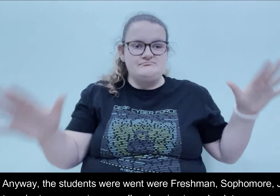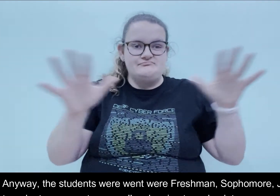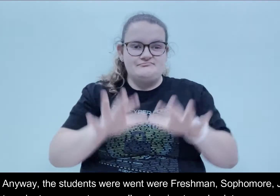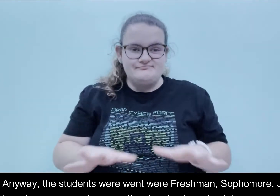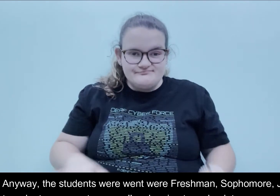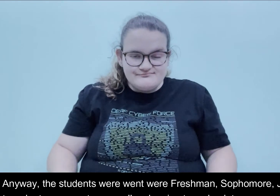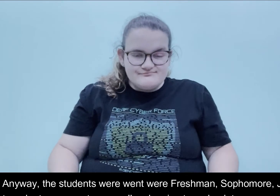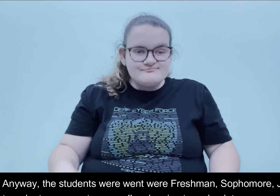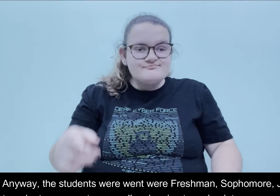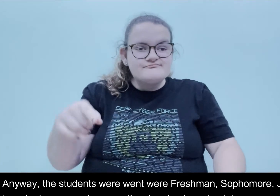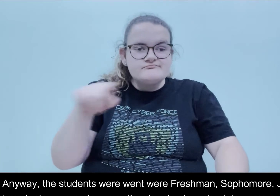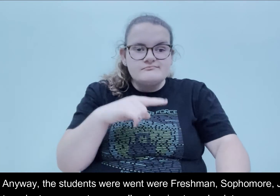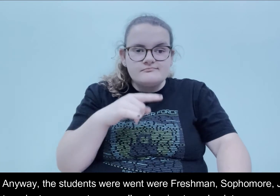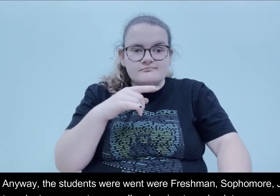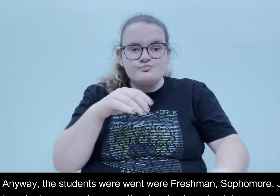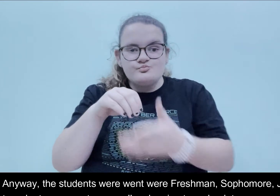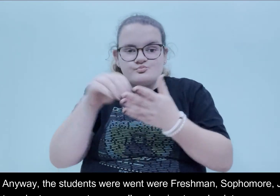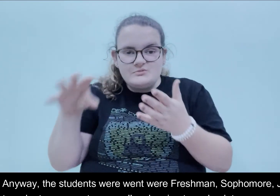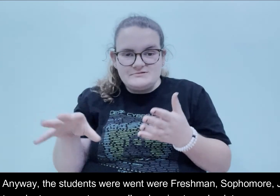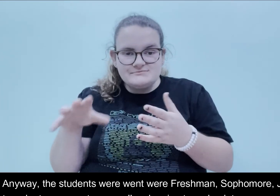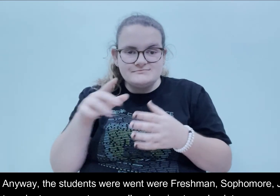mention that. Jeez, it was like my favorite part. So